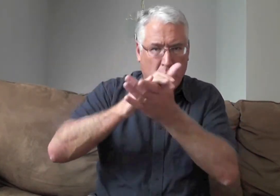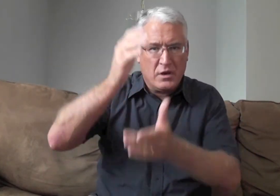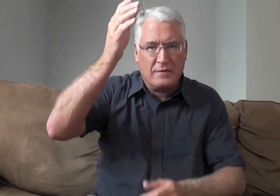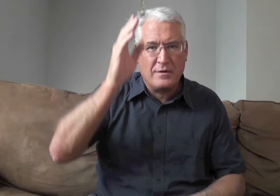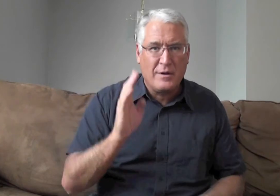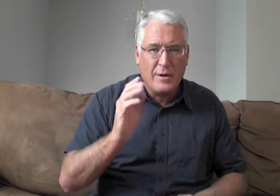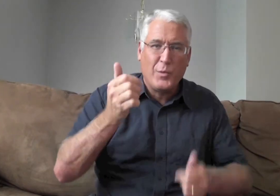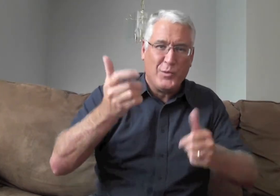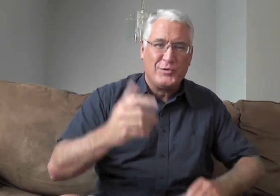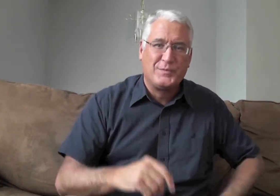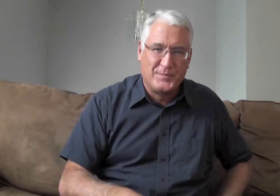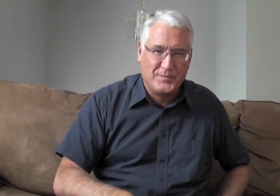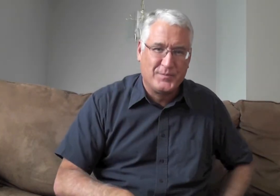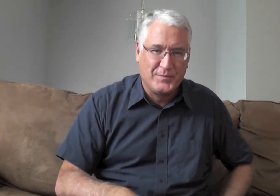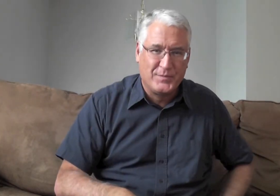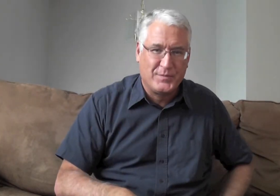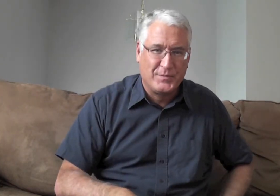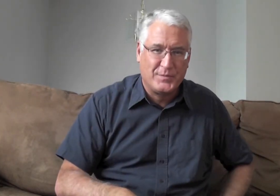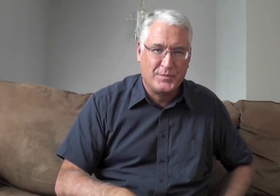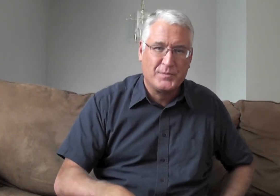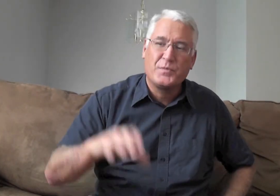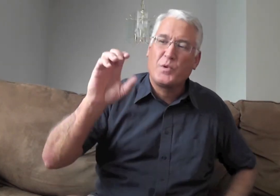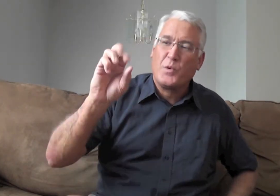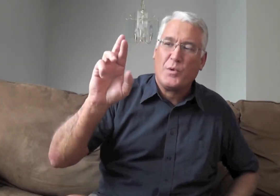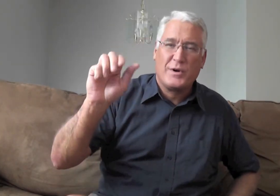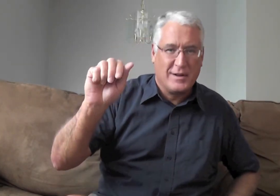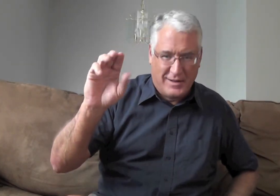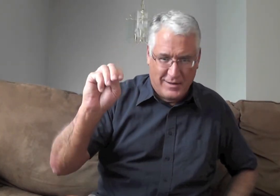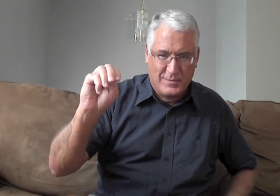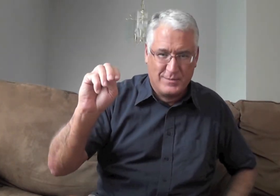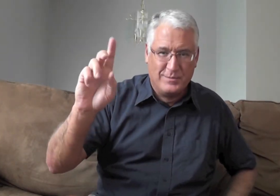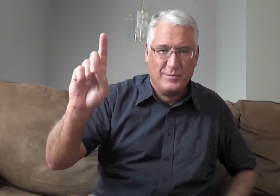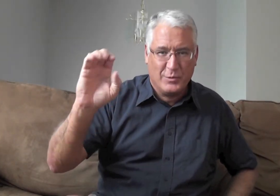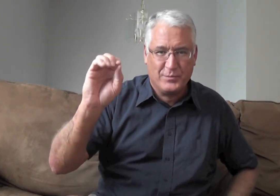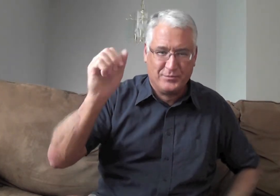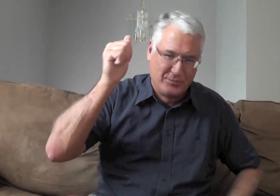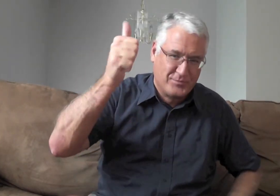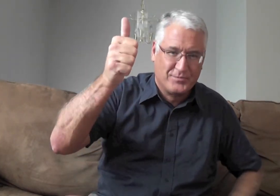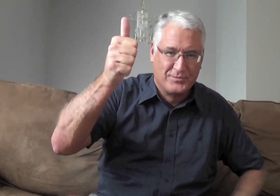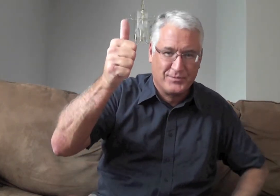we believe them or should we believe God? Which? Corn deal.